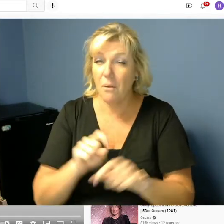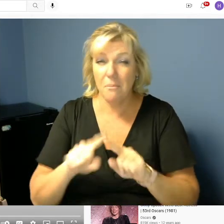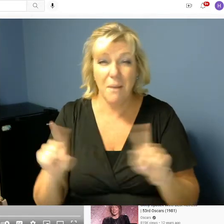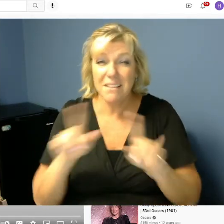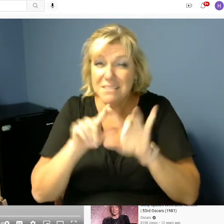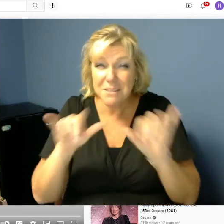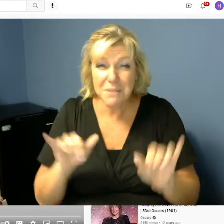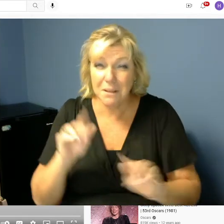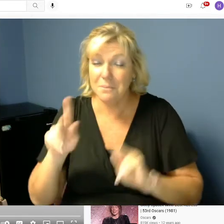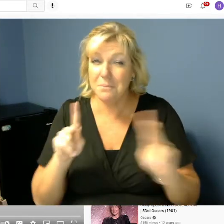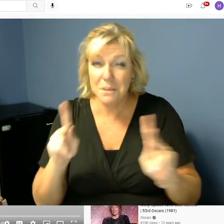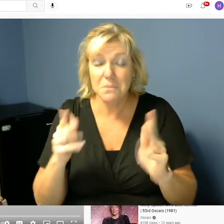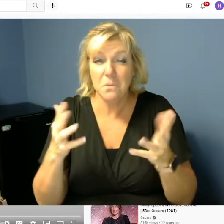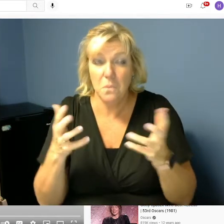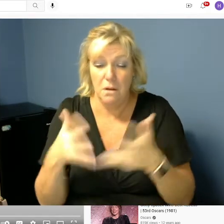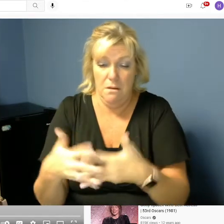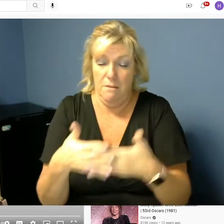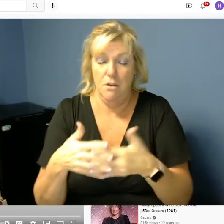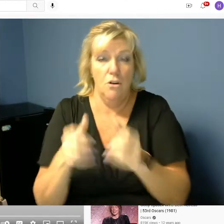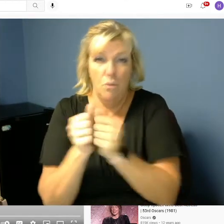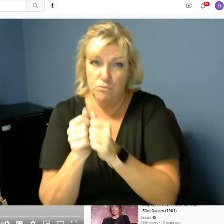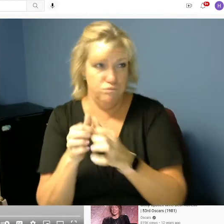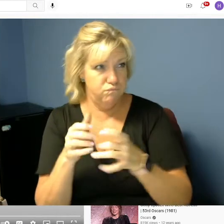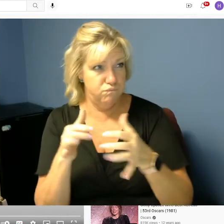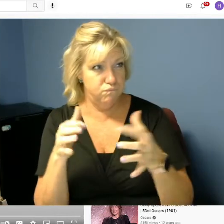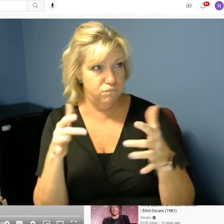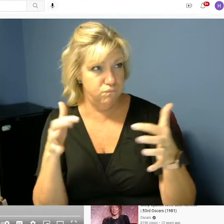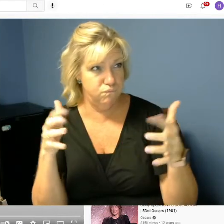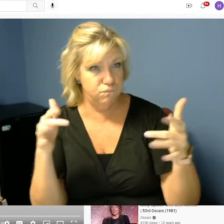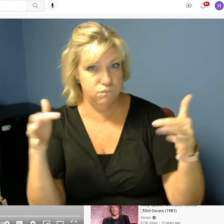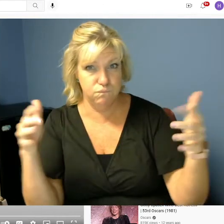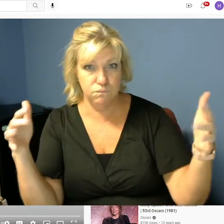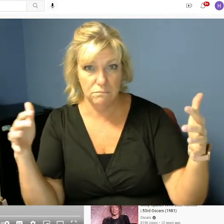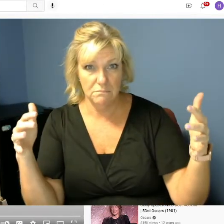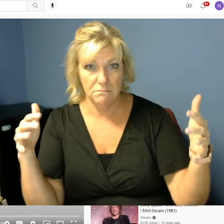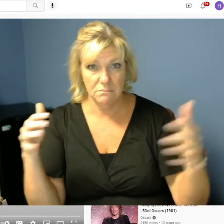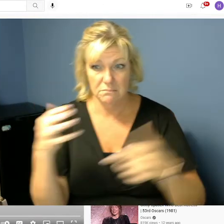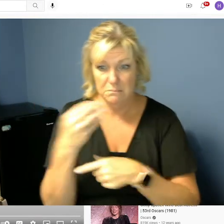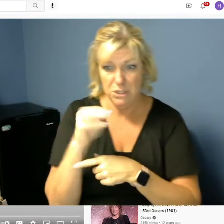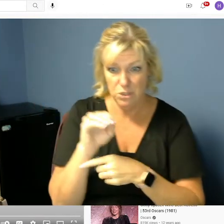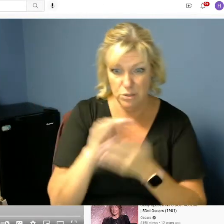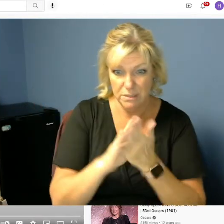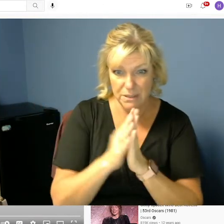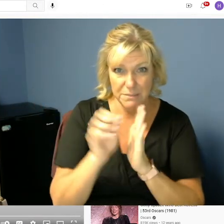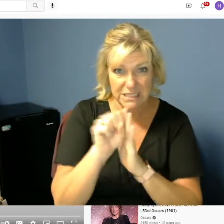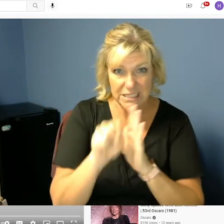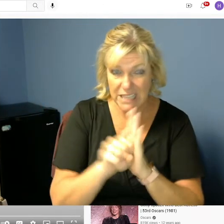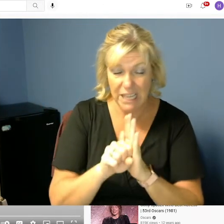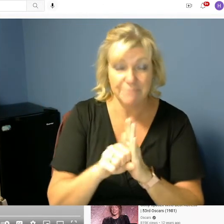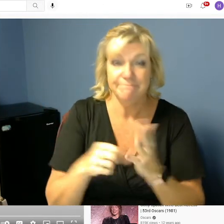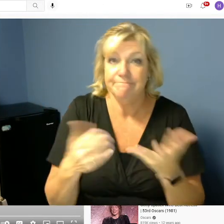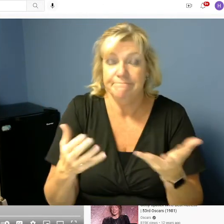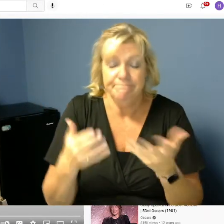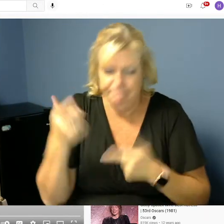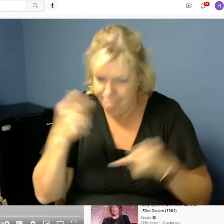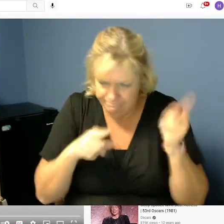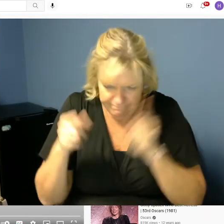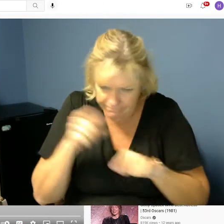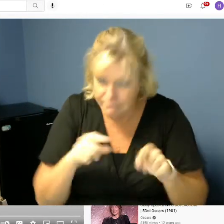that there's this, we want to have Missouri come in as a state. So the compromise that's worked out